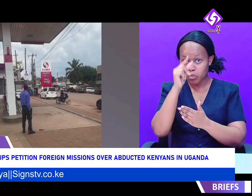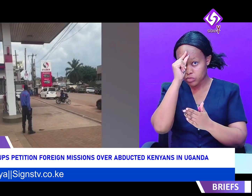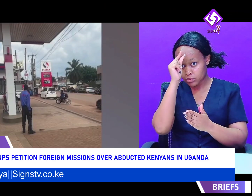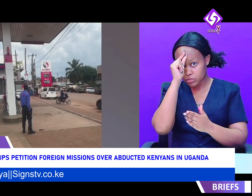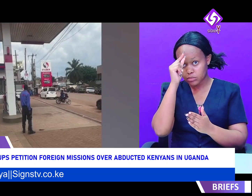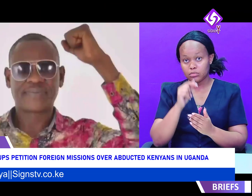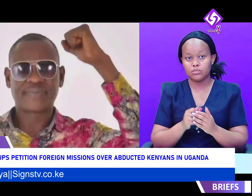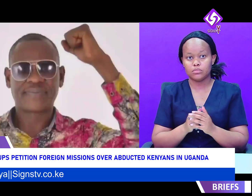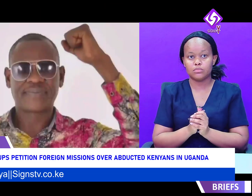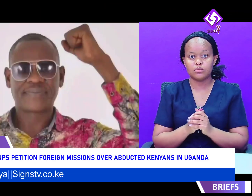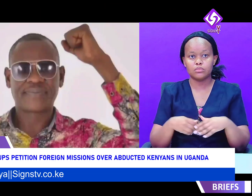Union,